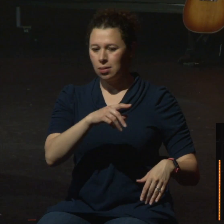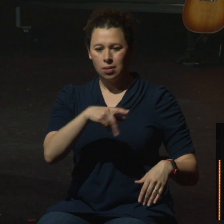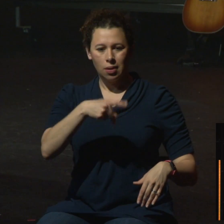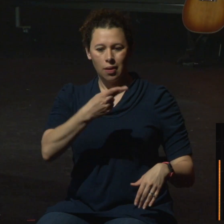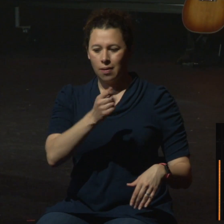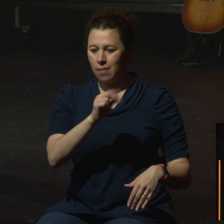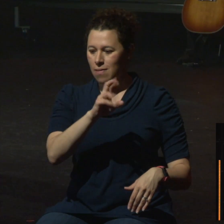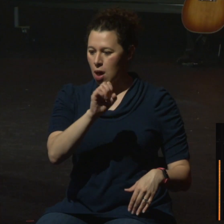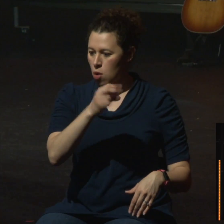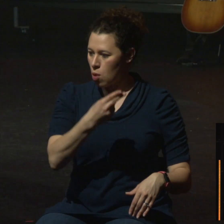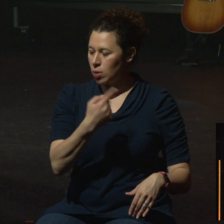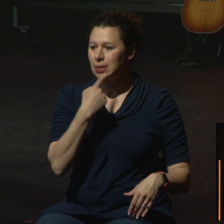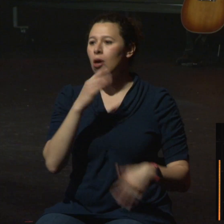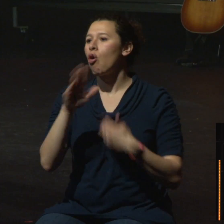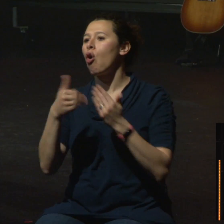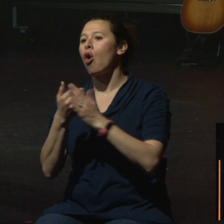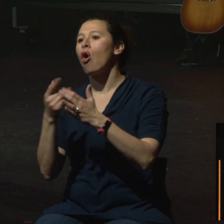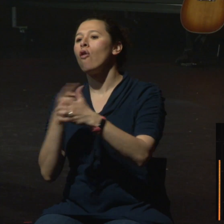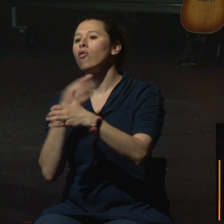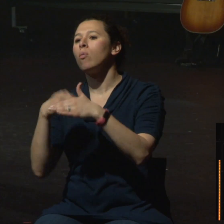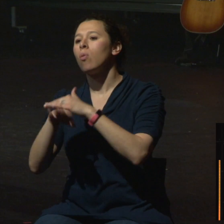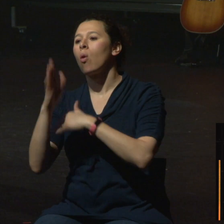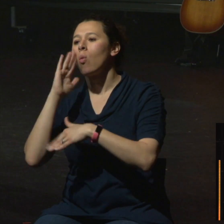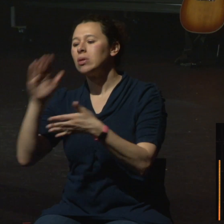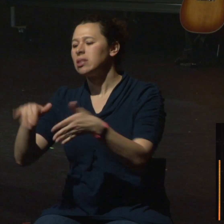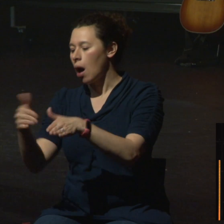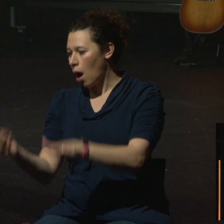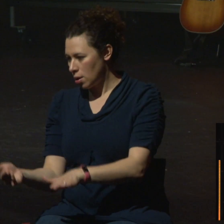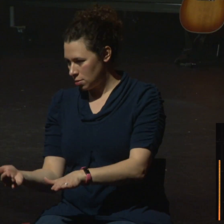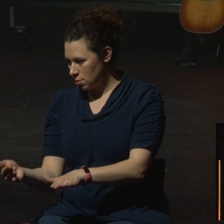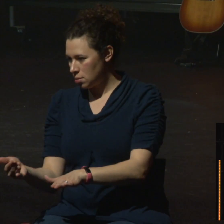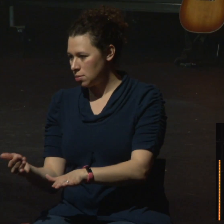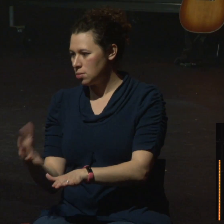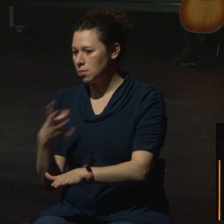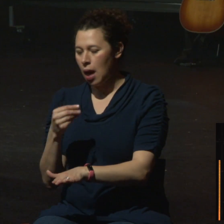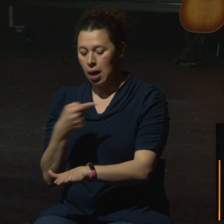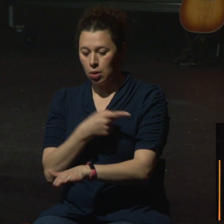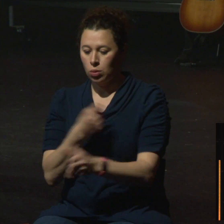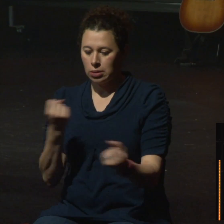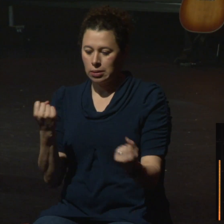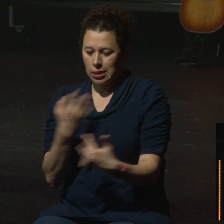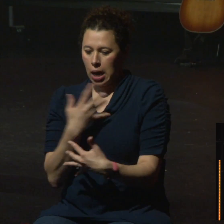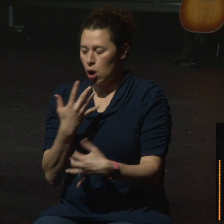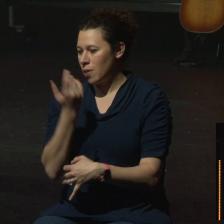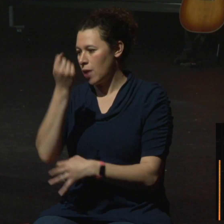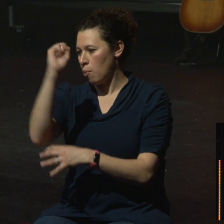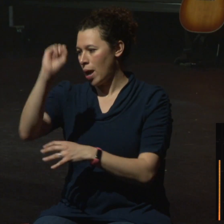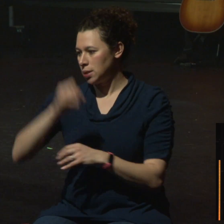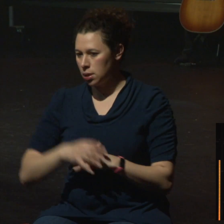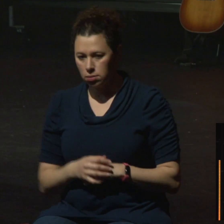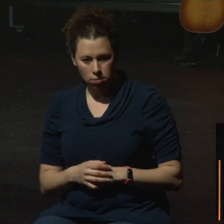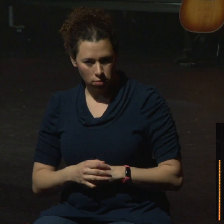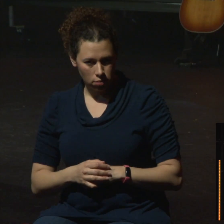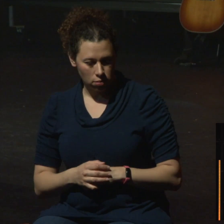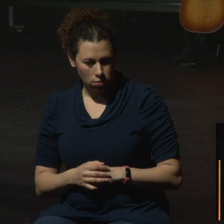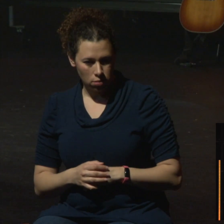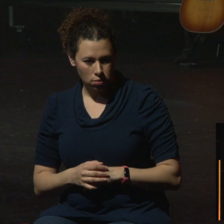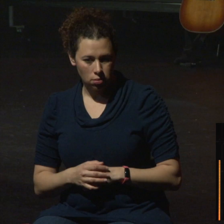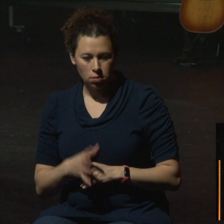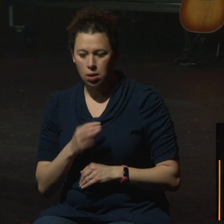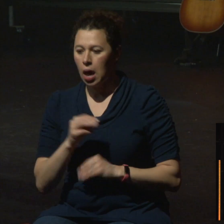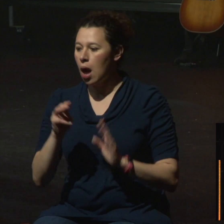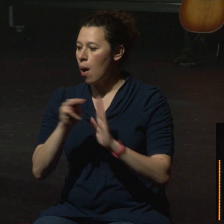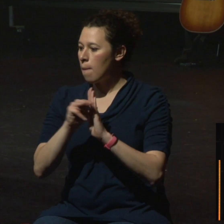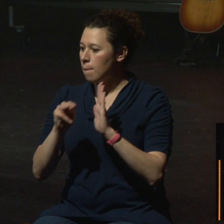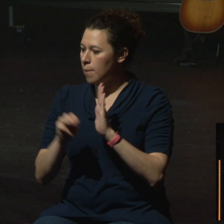to all the firstborn are going to die. He was scared of an uprising happening. We got